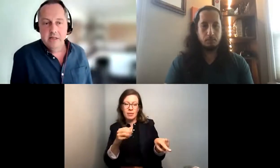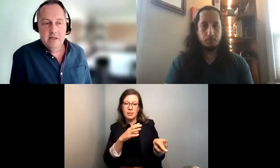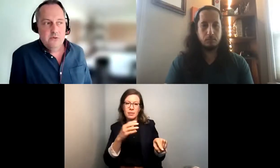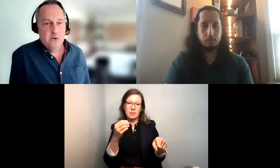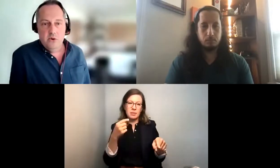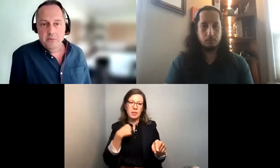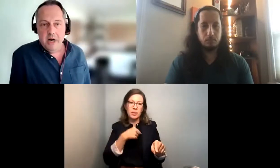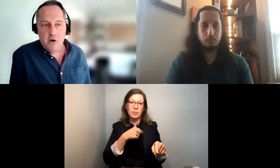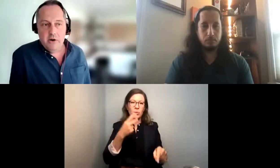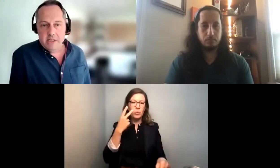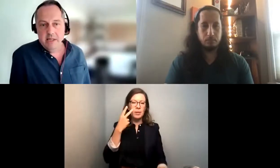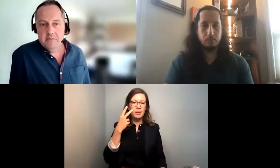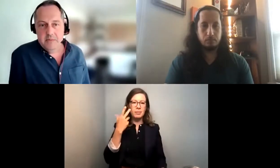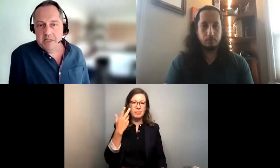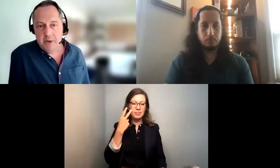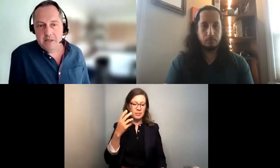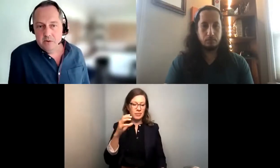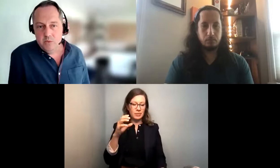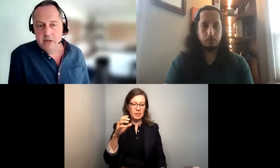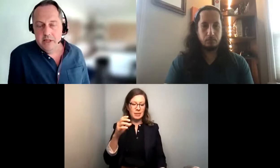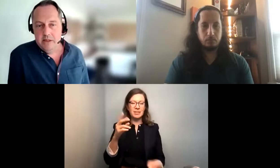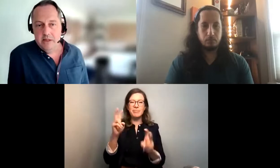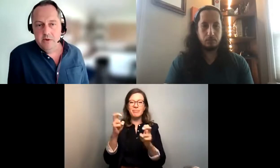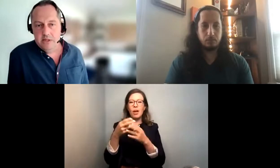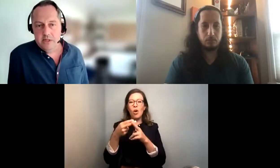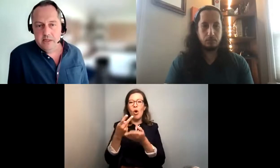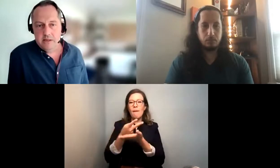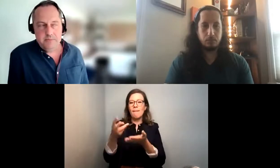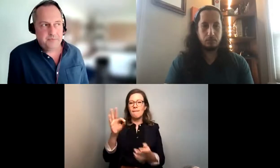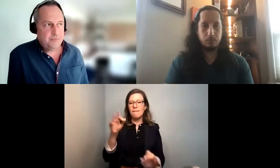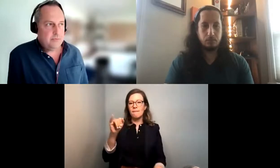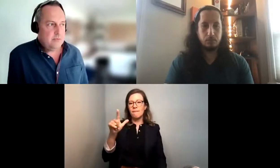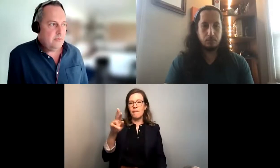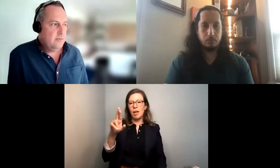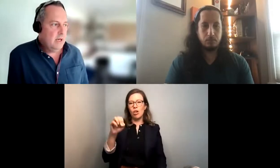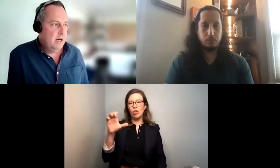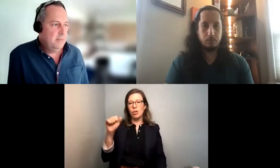cases for minority aspects that weren't in the original data.